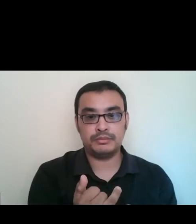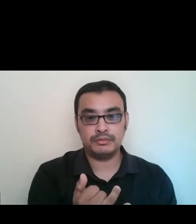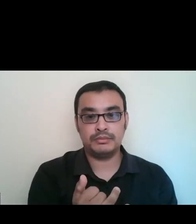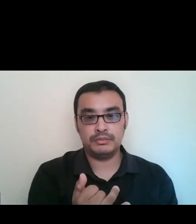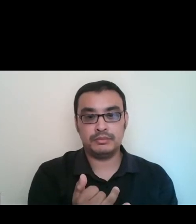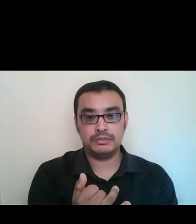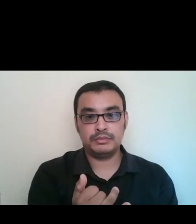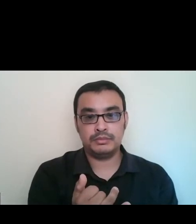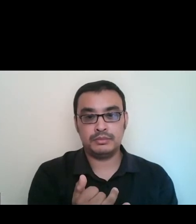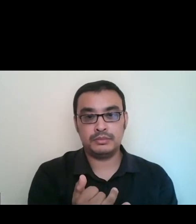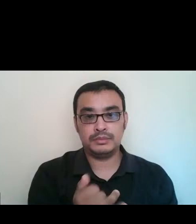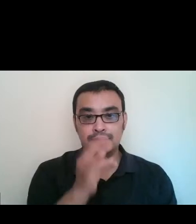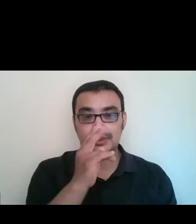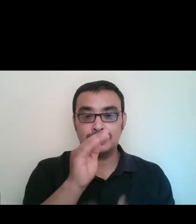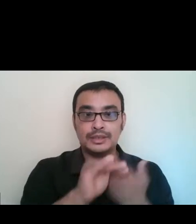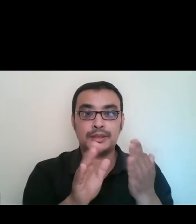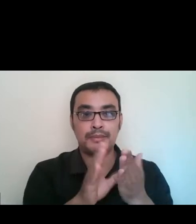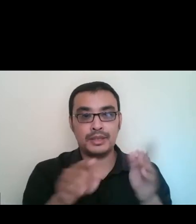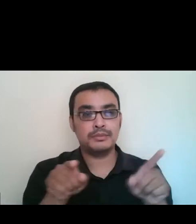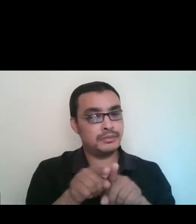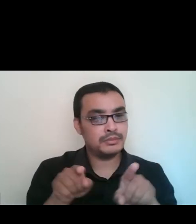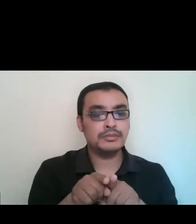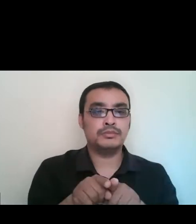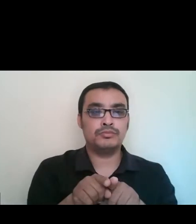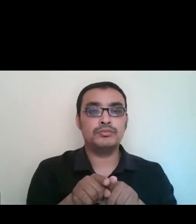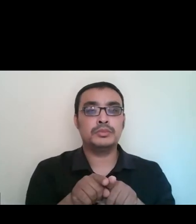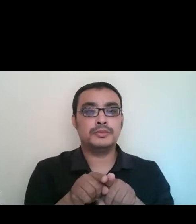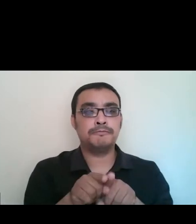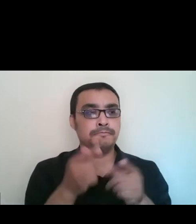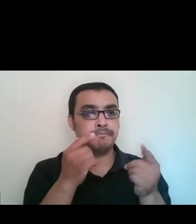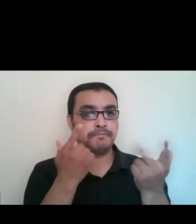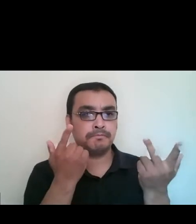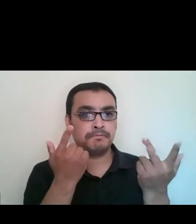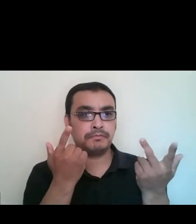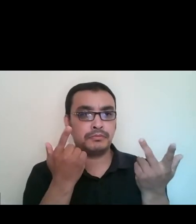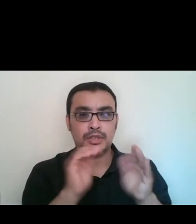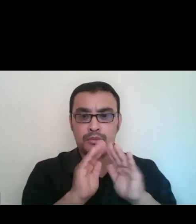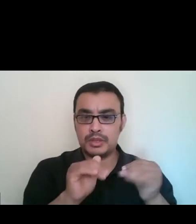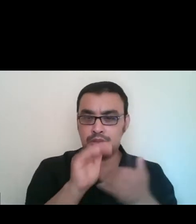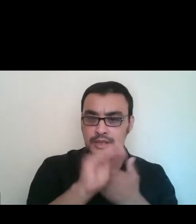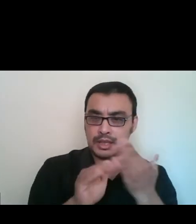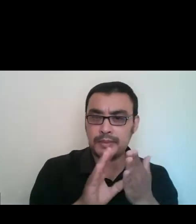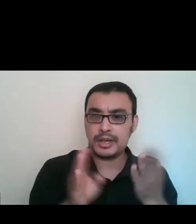I think we all can really create nonviolent